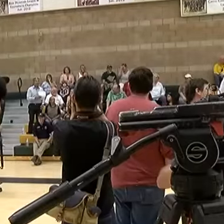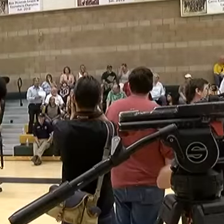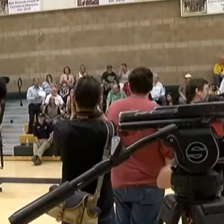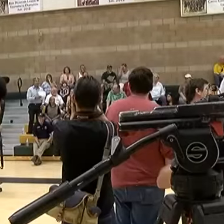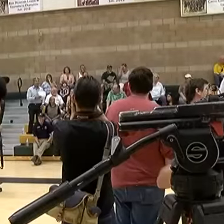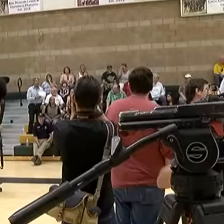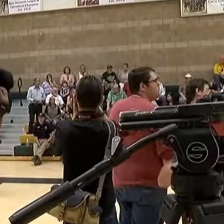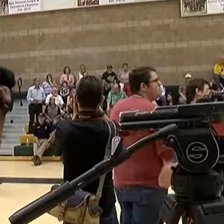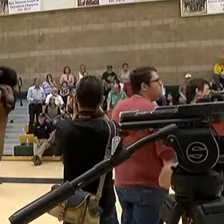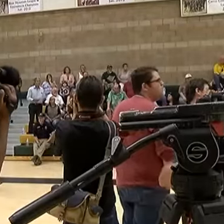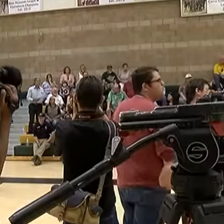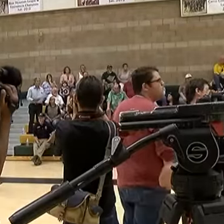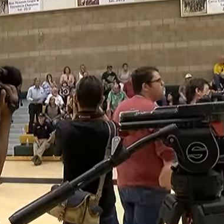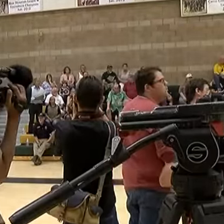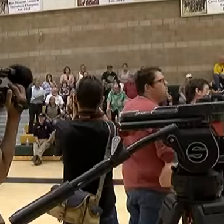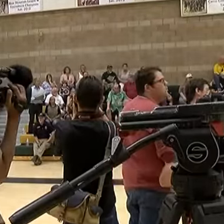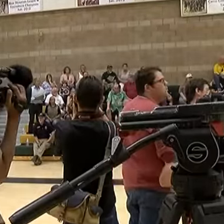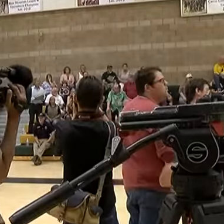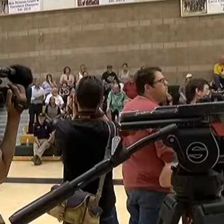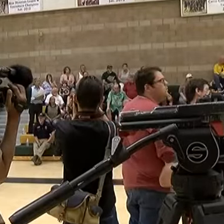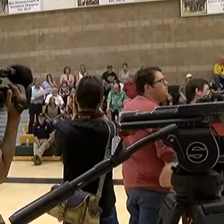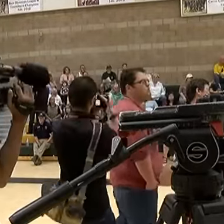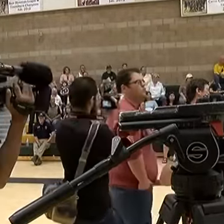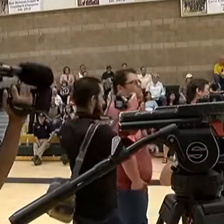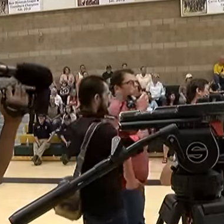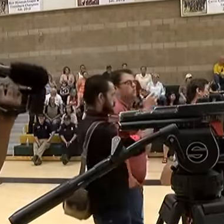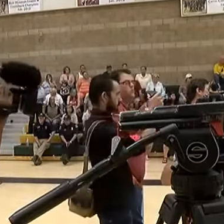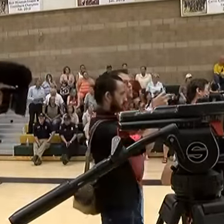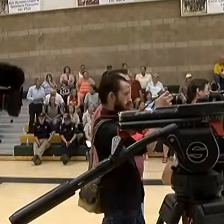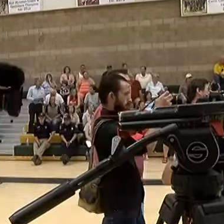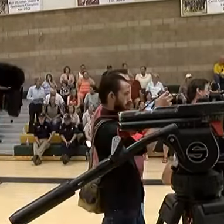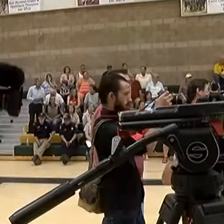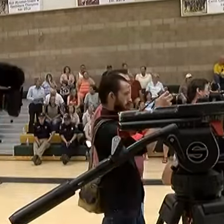intakes? The question is that his